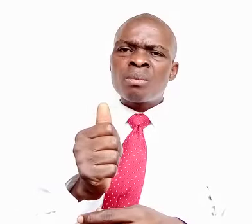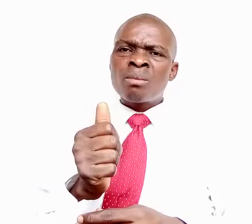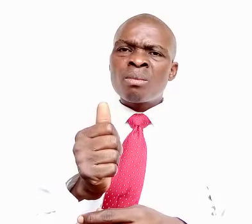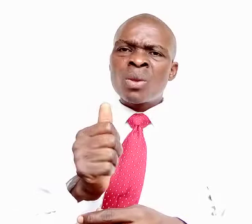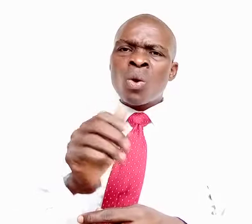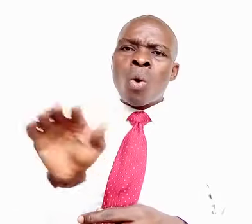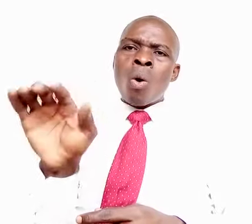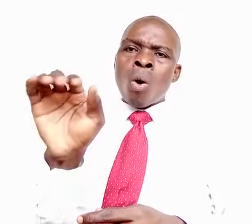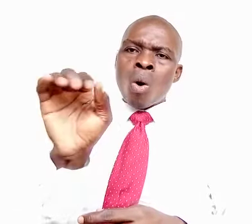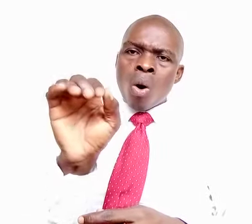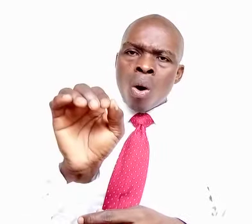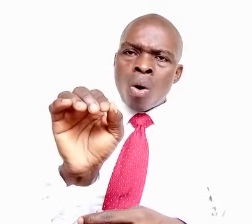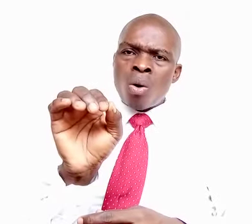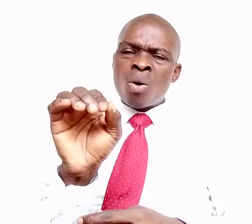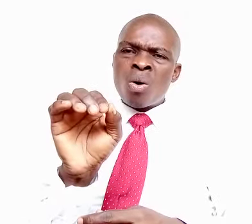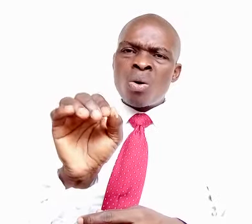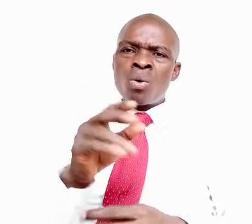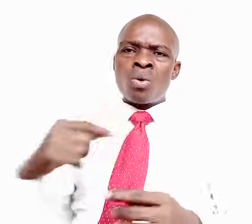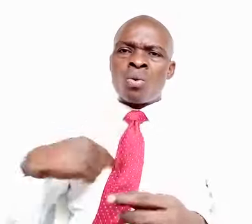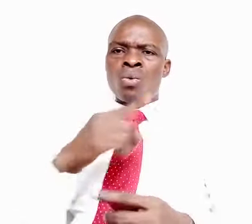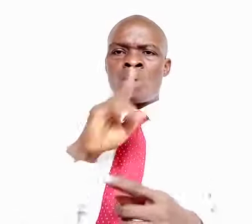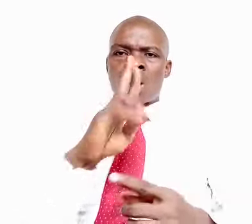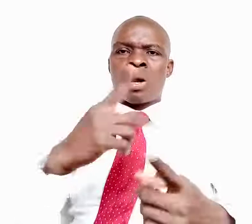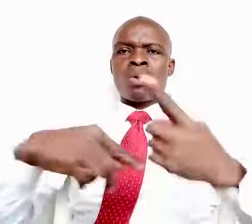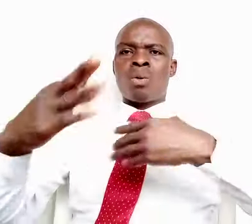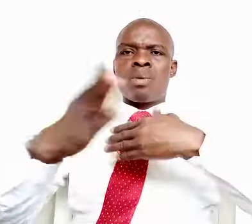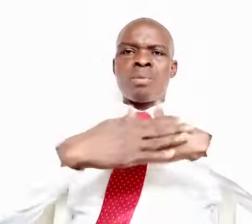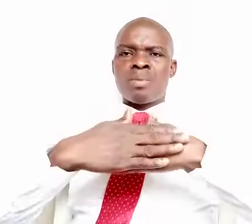o. We'll be back after this break.